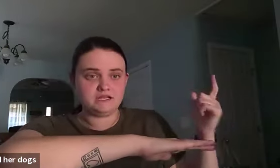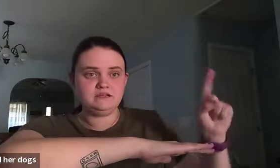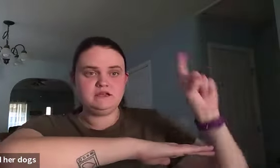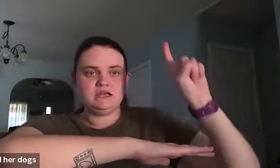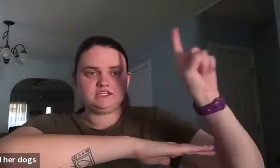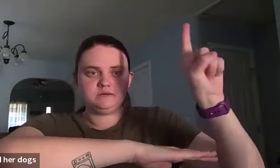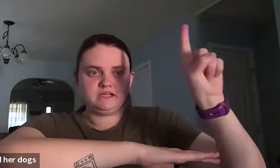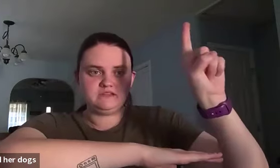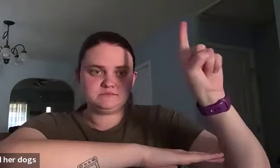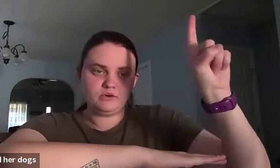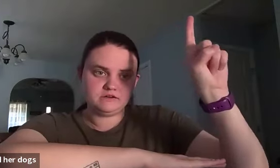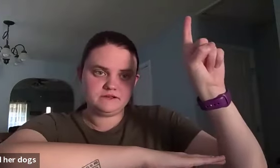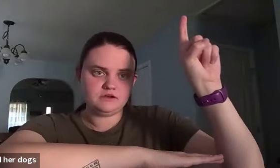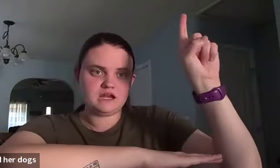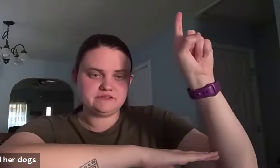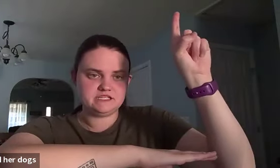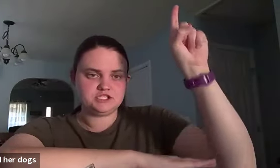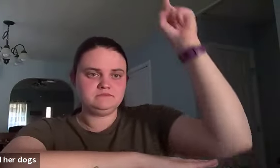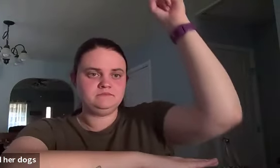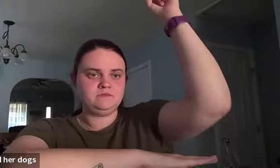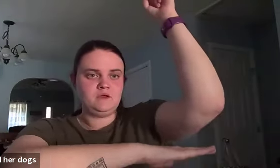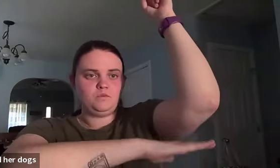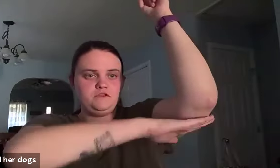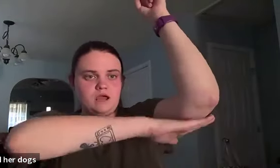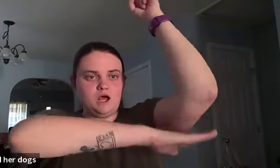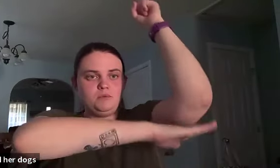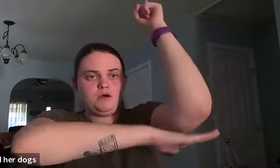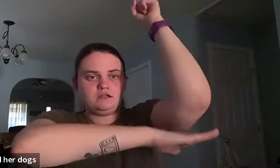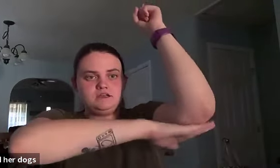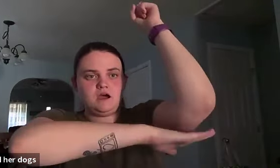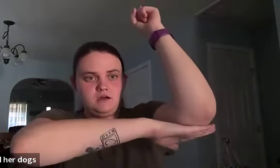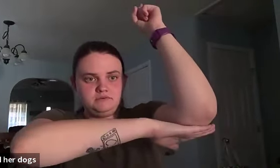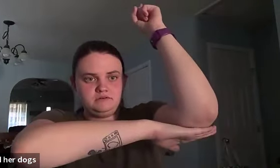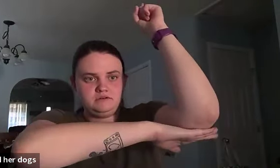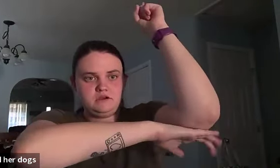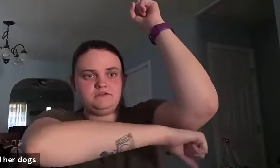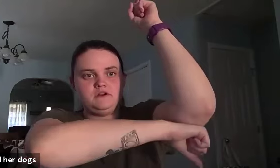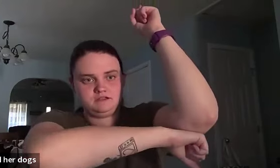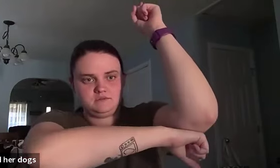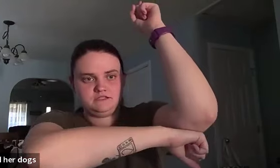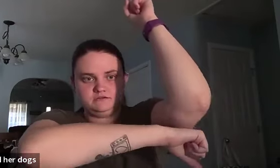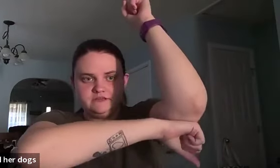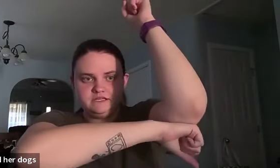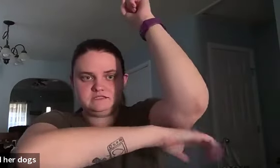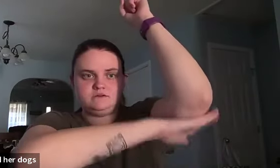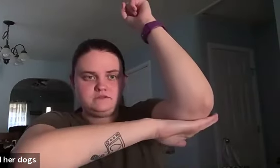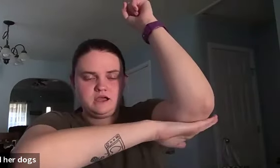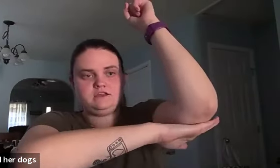dominant is going to be in this pointer finger kind of position with your elbow on top of your non-dominant. So fist or flat, either